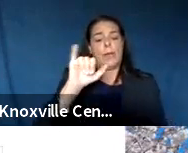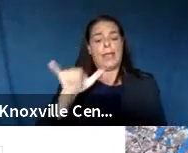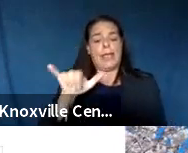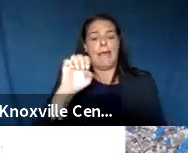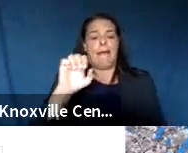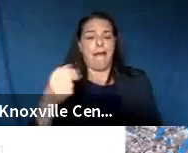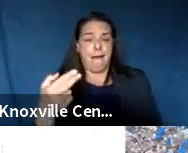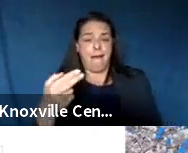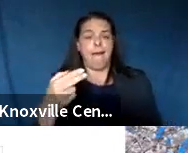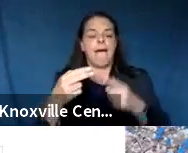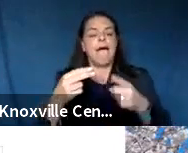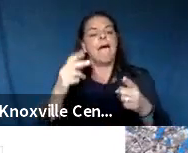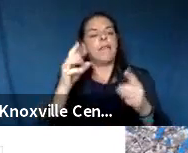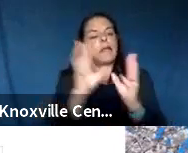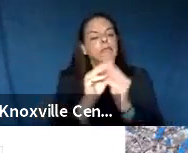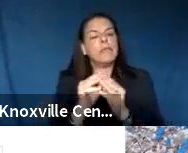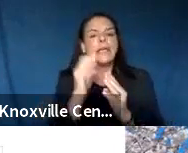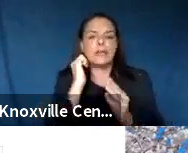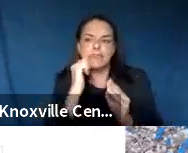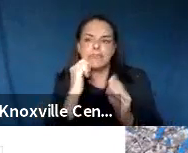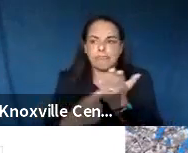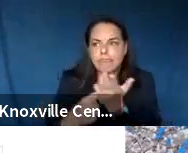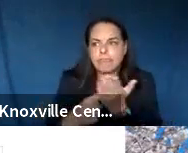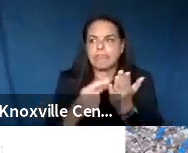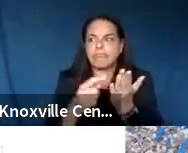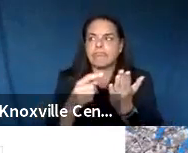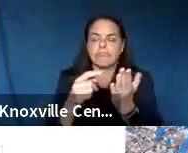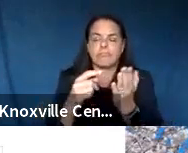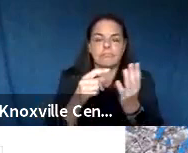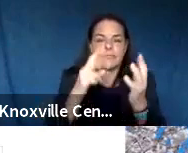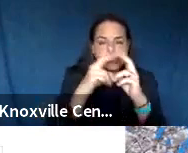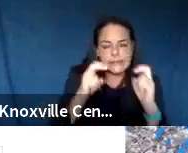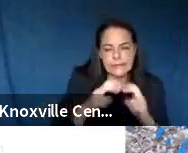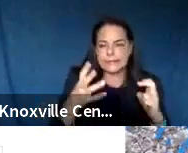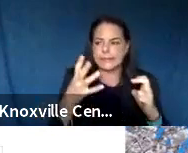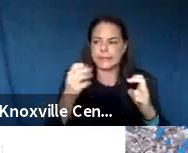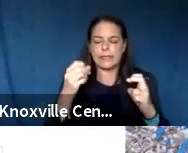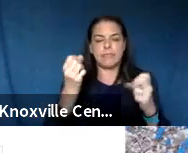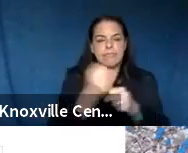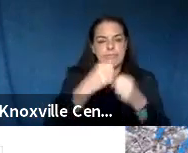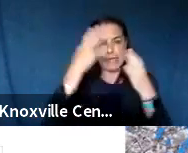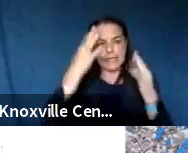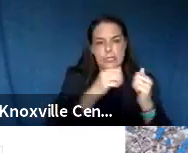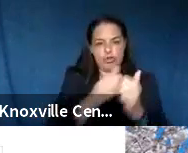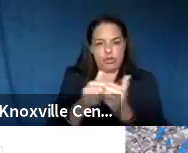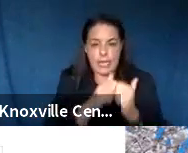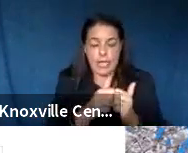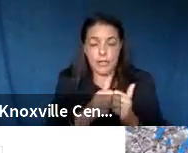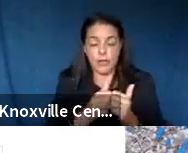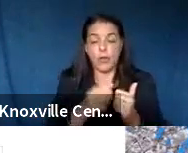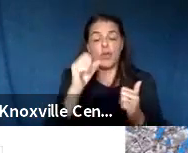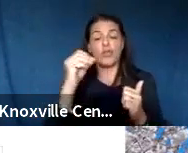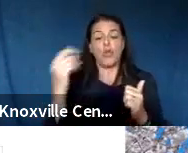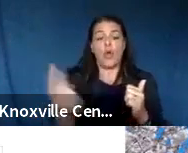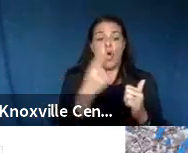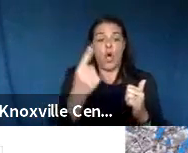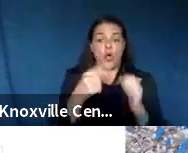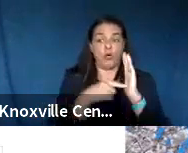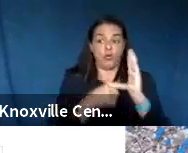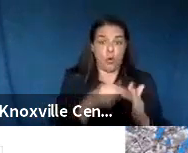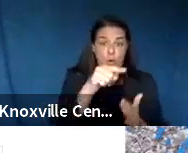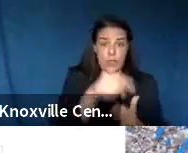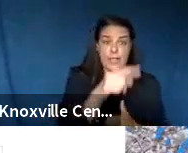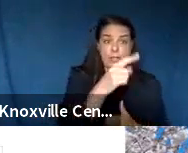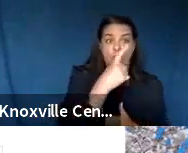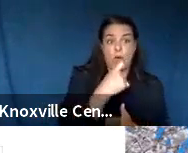assess the situation, and plan their response together. As always, decisions regarding how to classify this benchmark as green, yellow, or